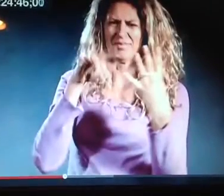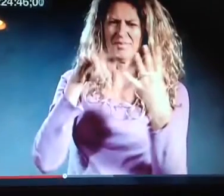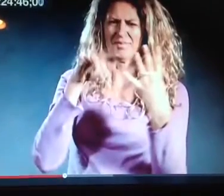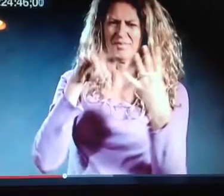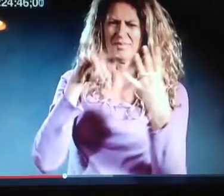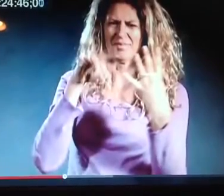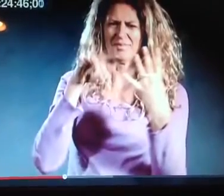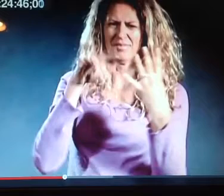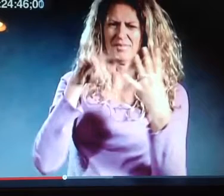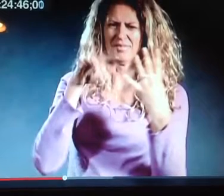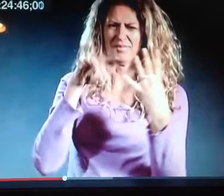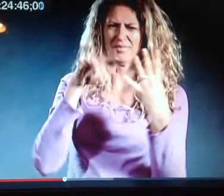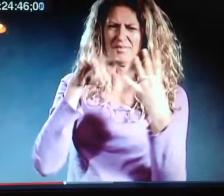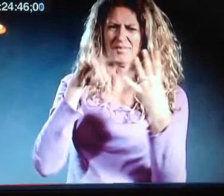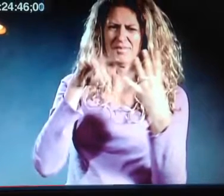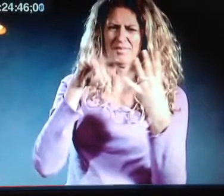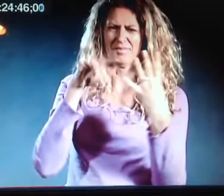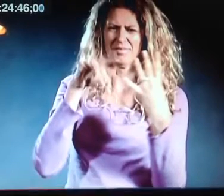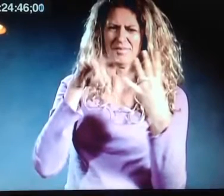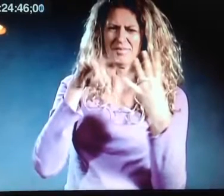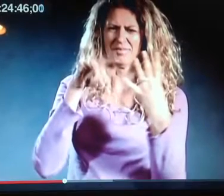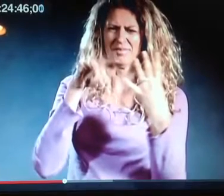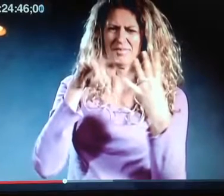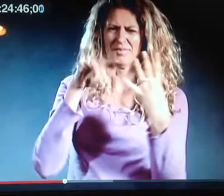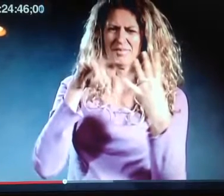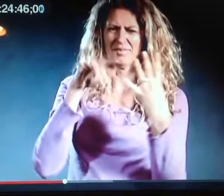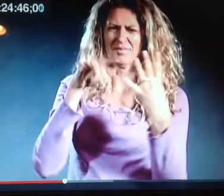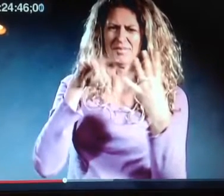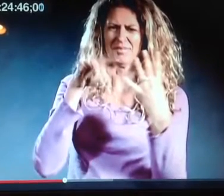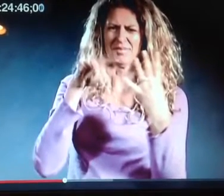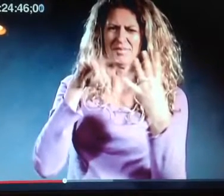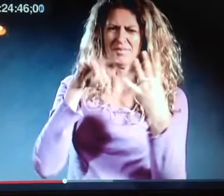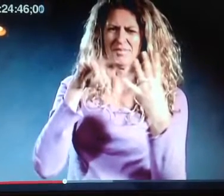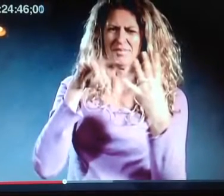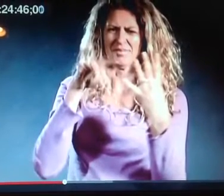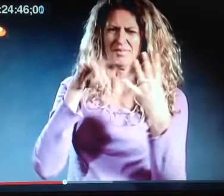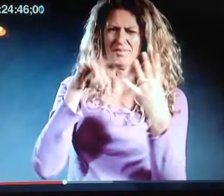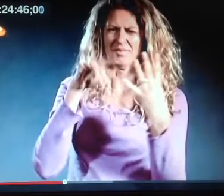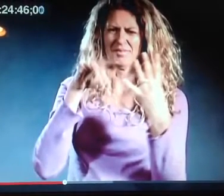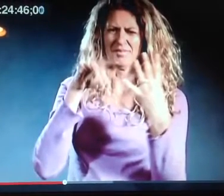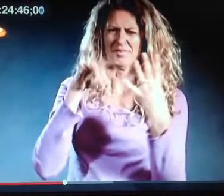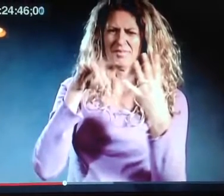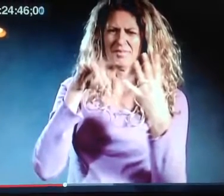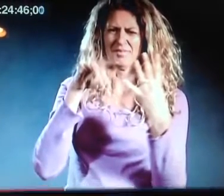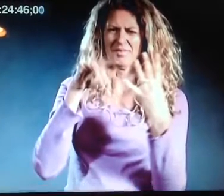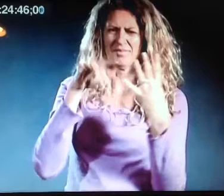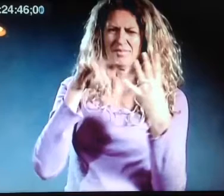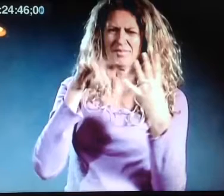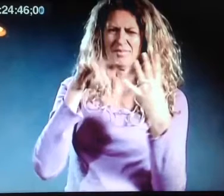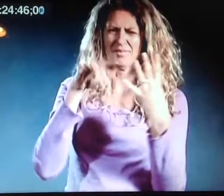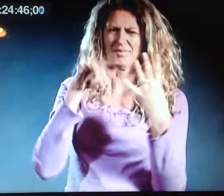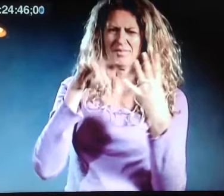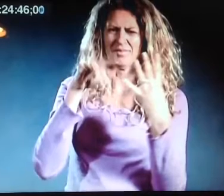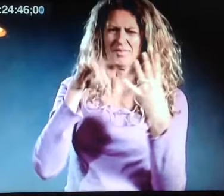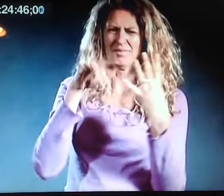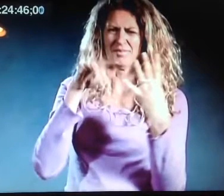So I was thinking about what am I going to plant, and I thought, okay, I'm going to plant lettuce. Secondly,